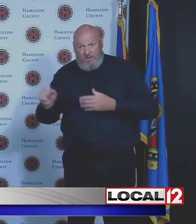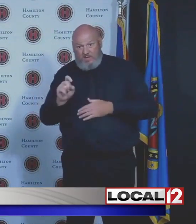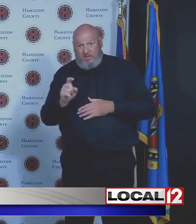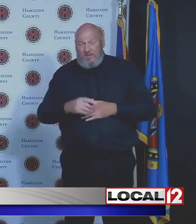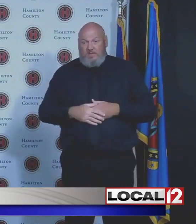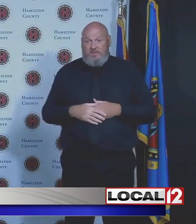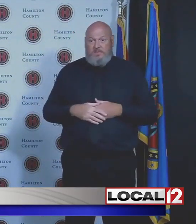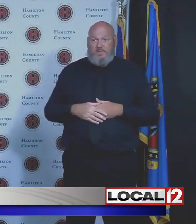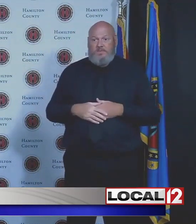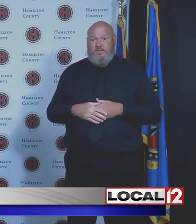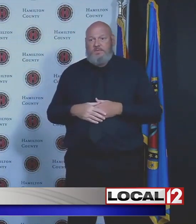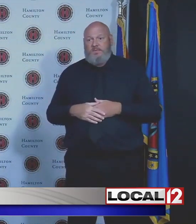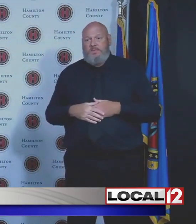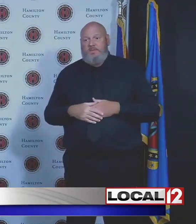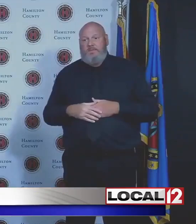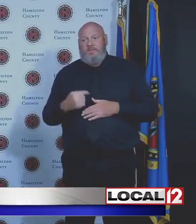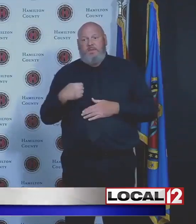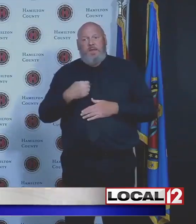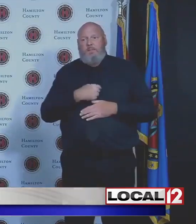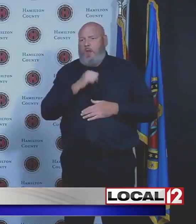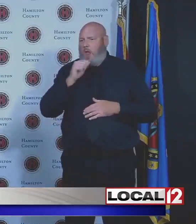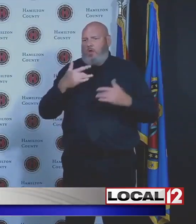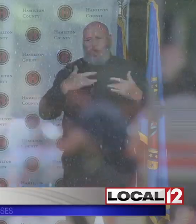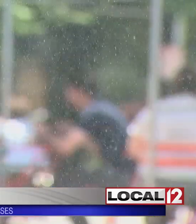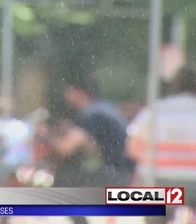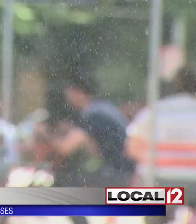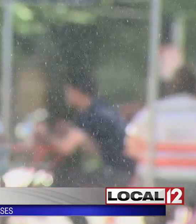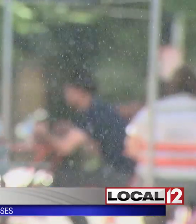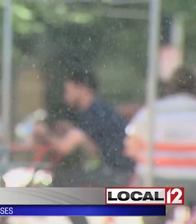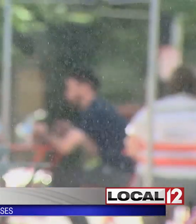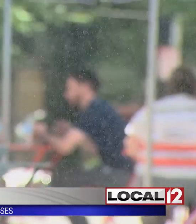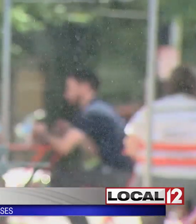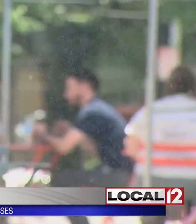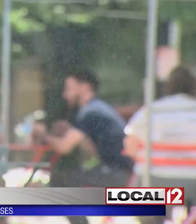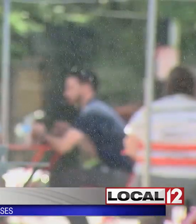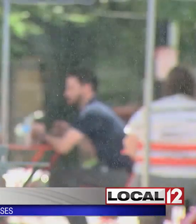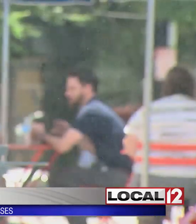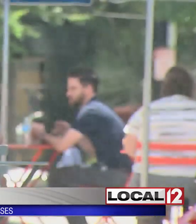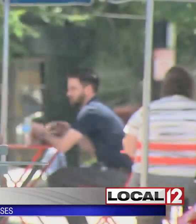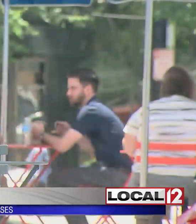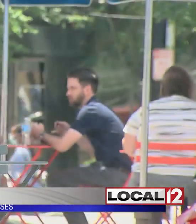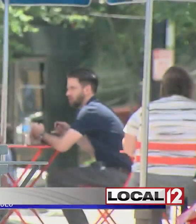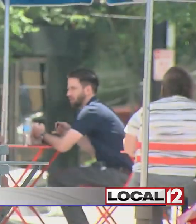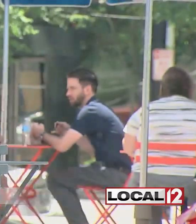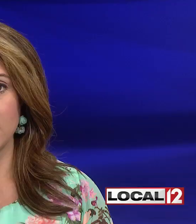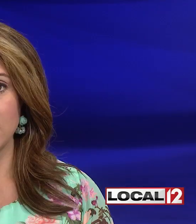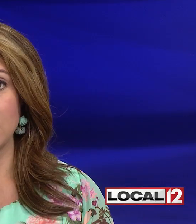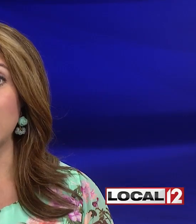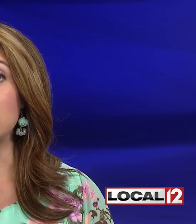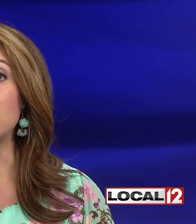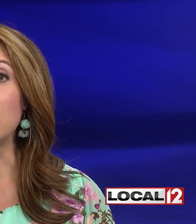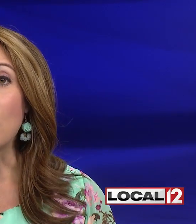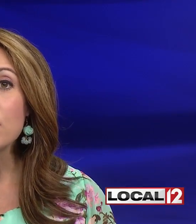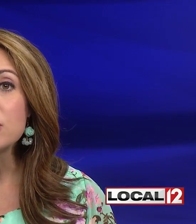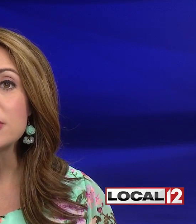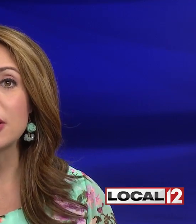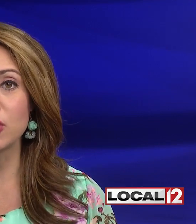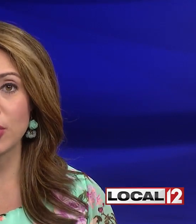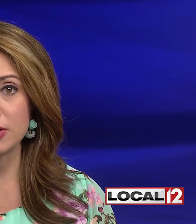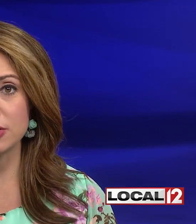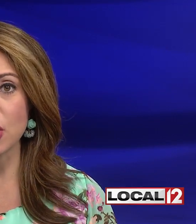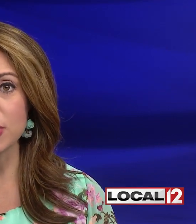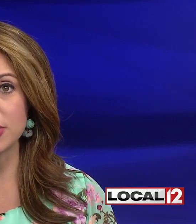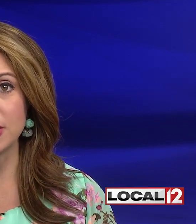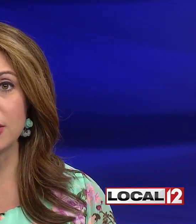not in this moment. However, in a week, could that change? Yes. David Winter, Local 12 News. And the largest